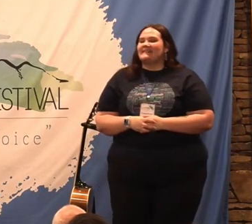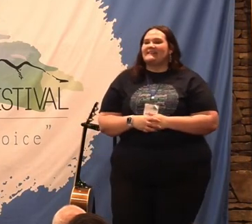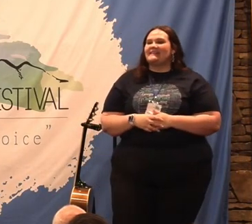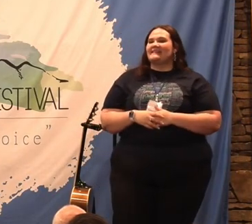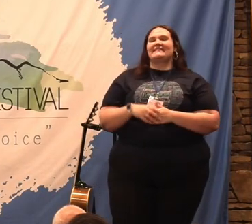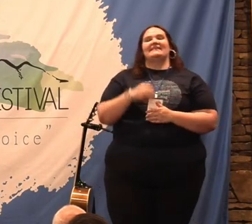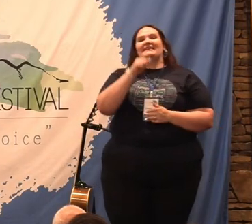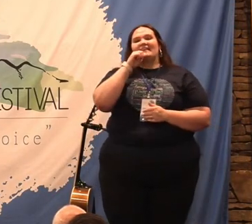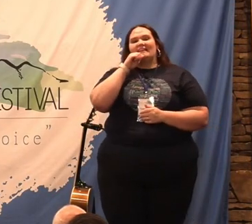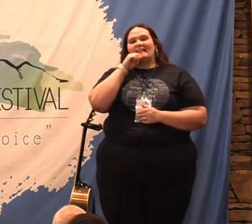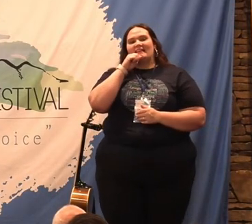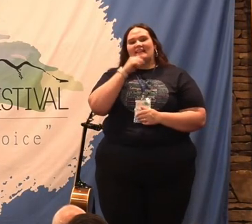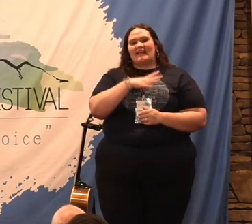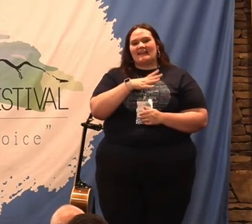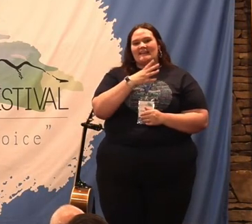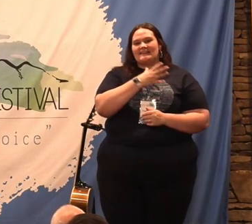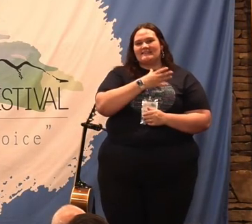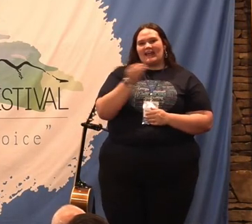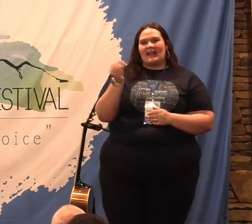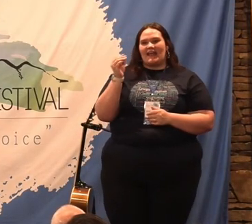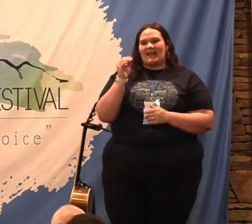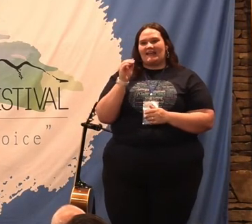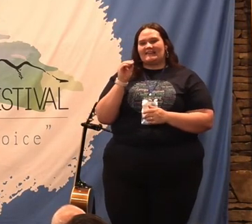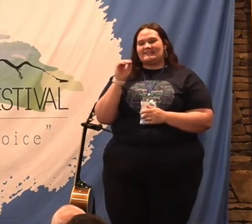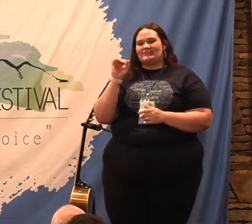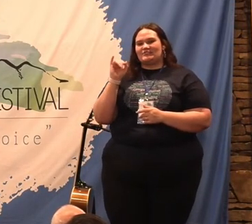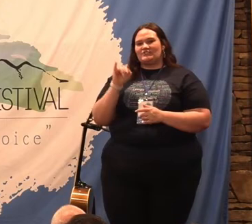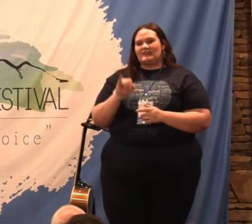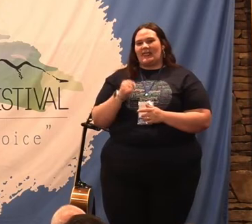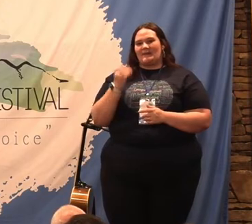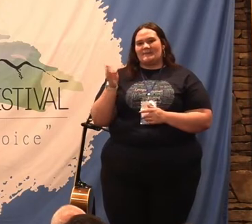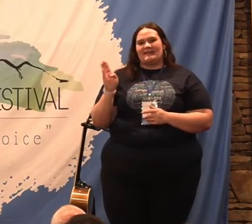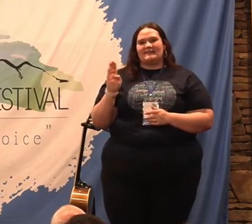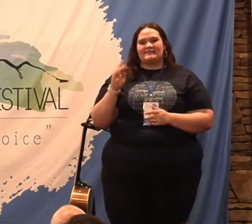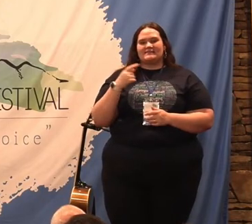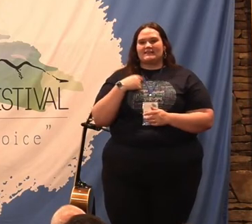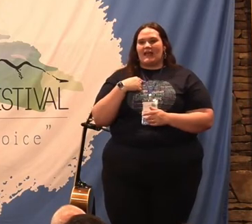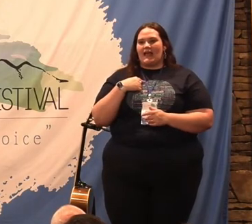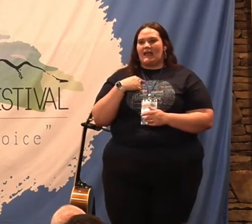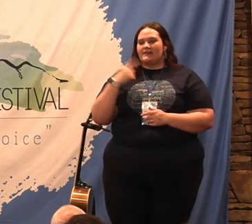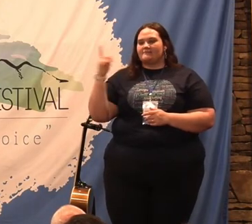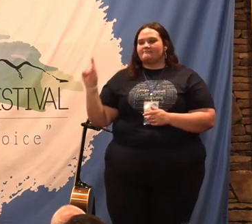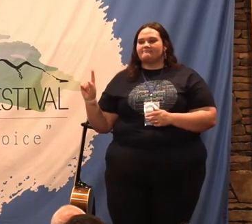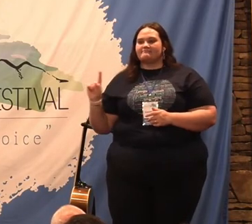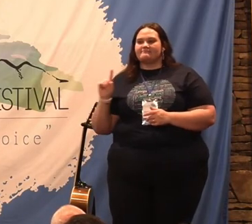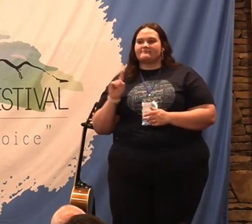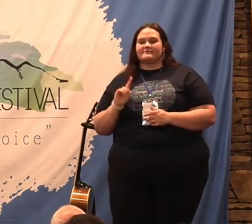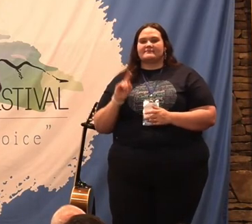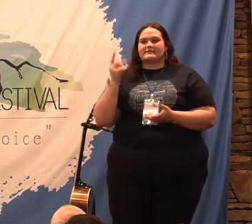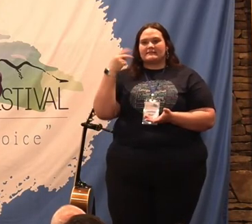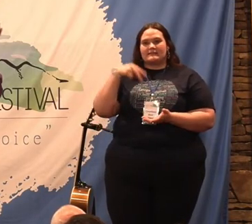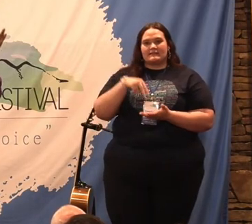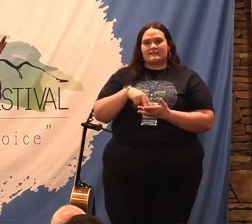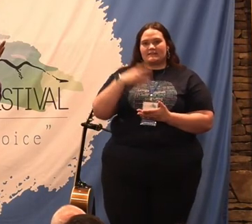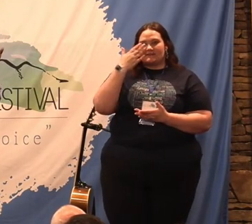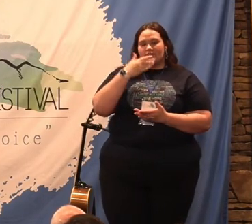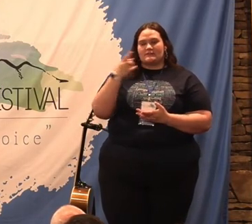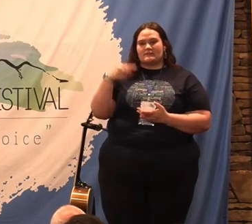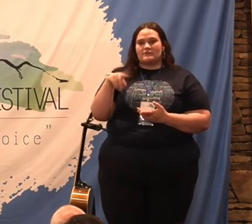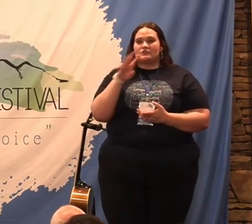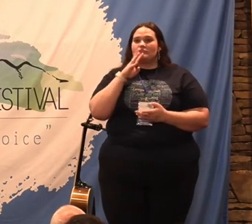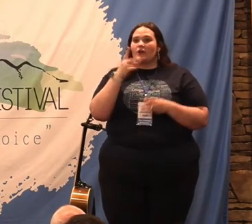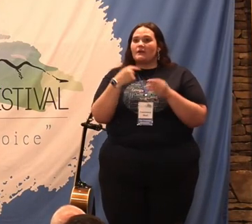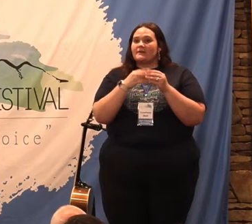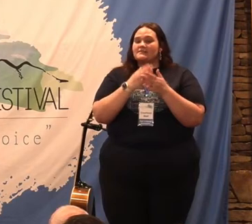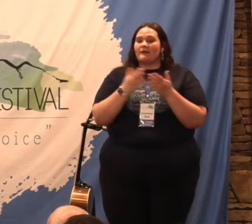Ladies and jelly beans, I come before you to stand behind you to talk about something I know absolutely nothing